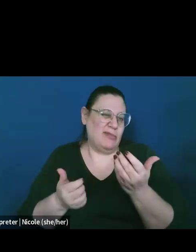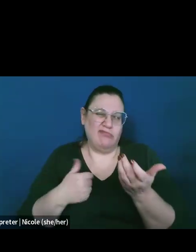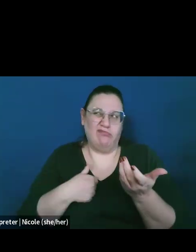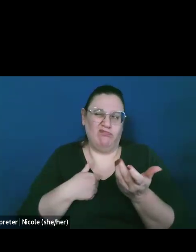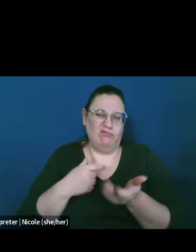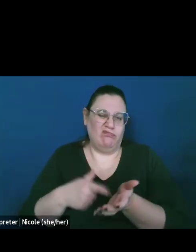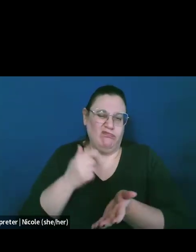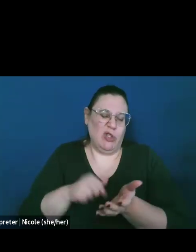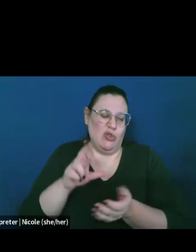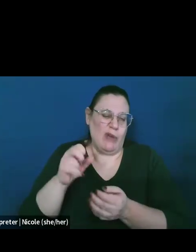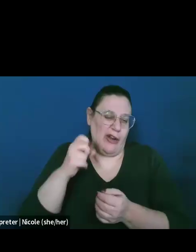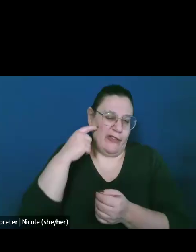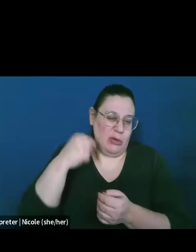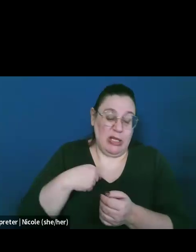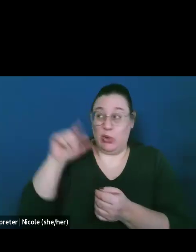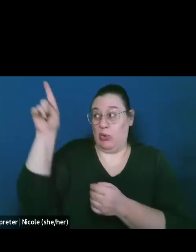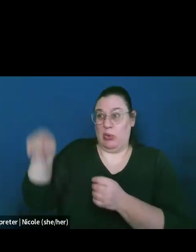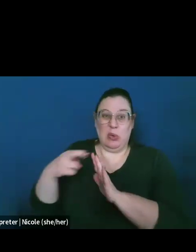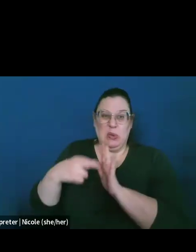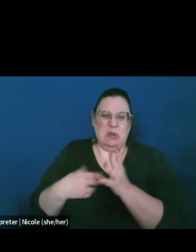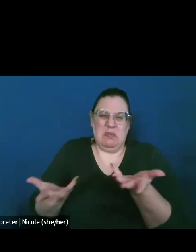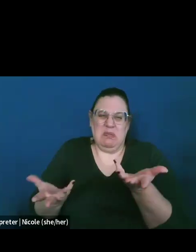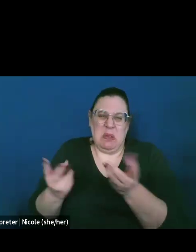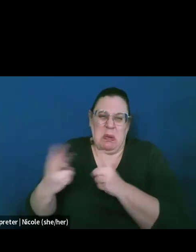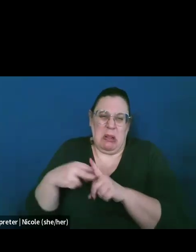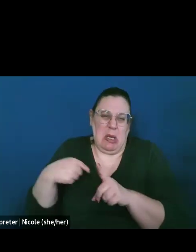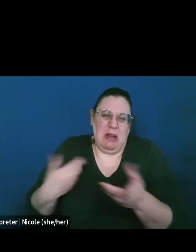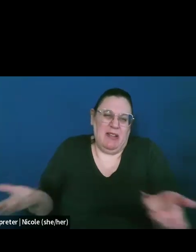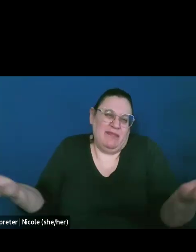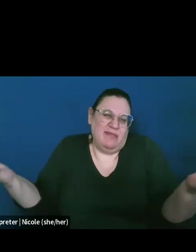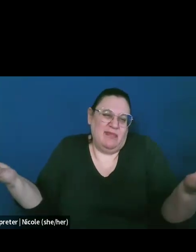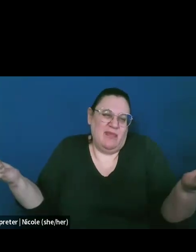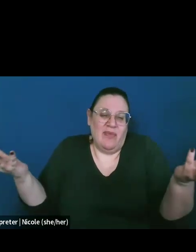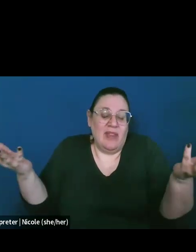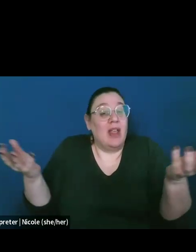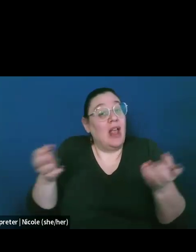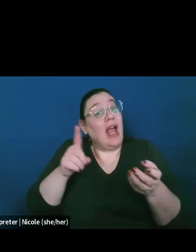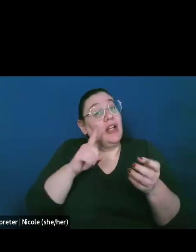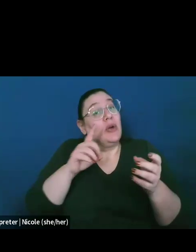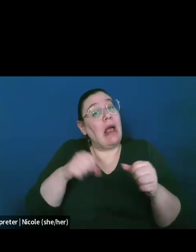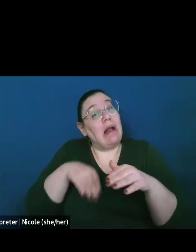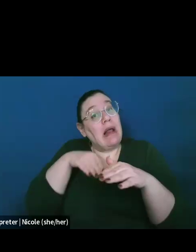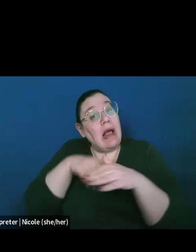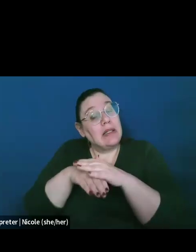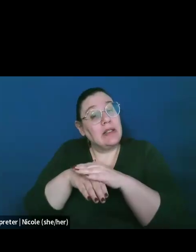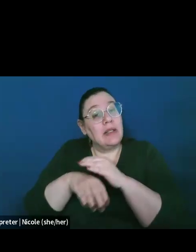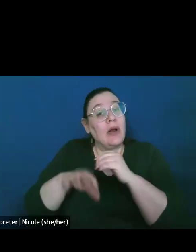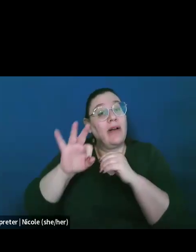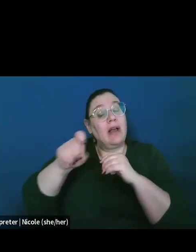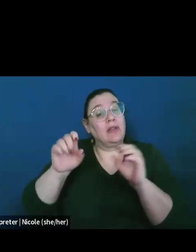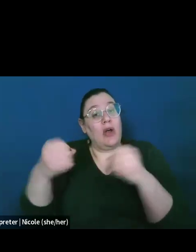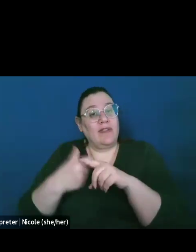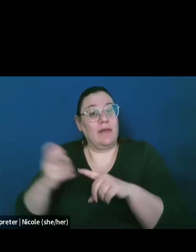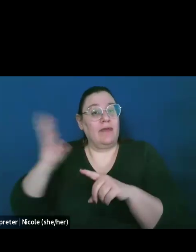these rules tend not to apply. And again, you actually have lifelong access to your ethics office from your former agency